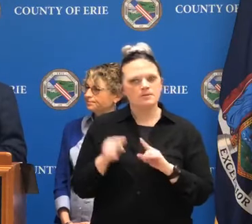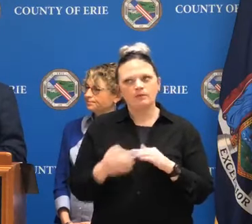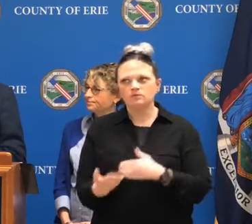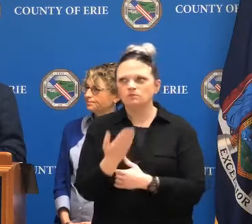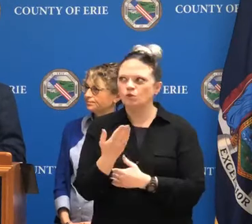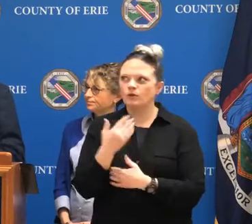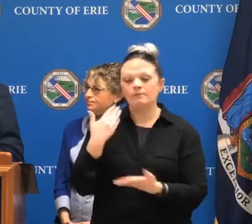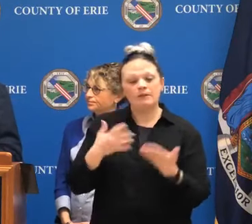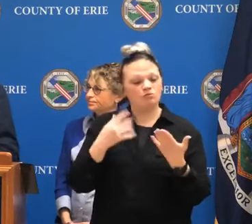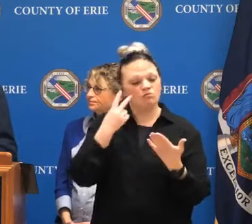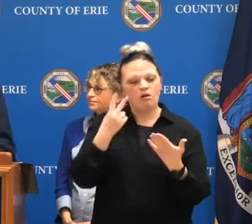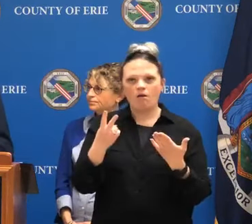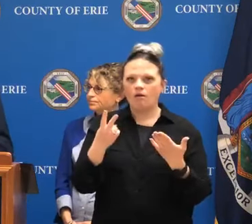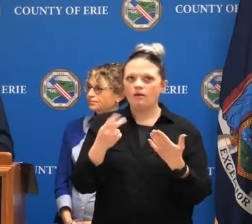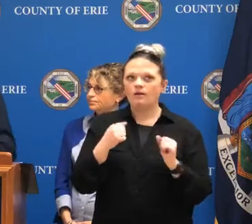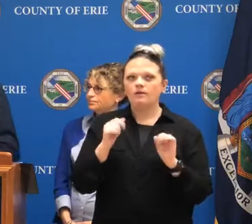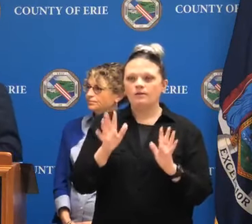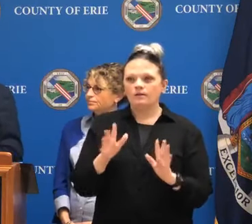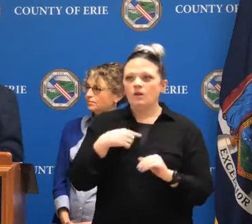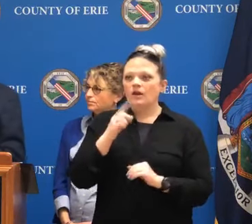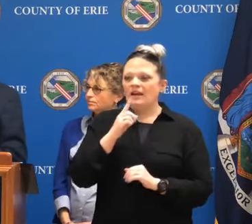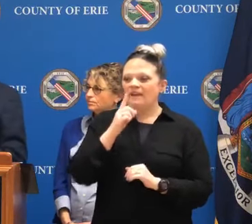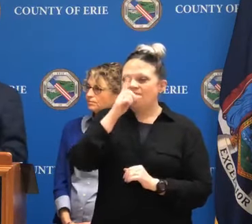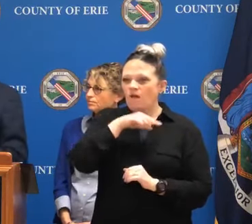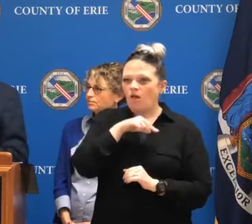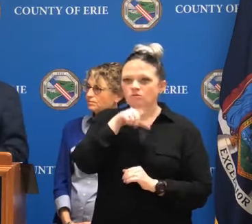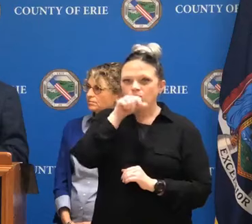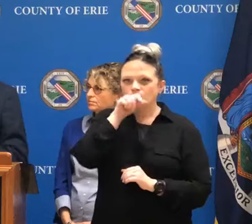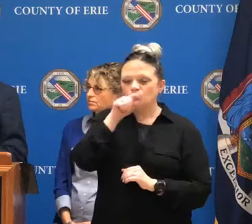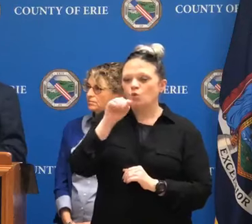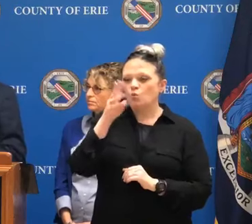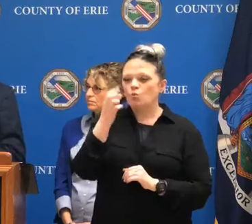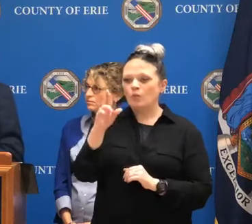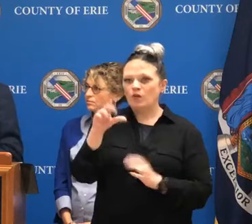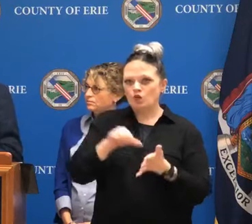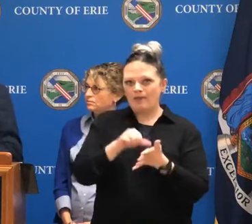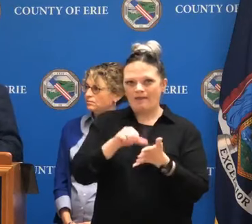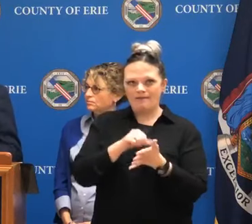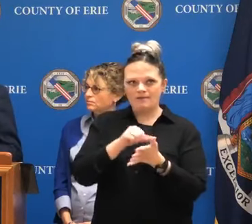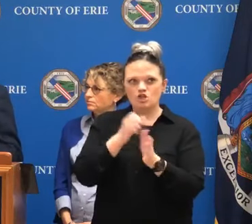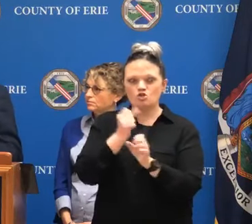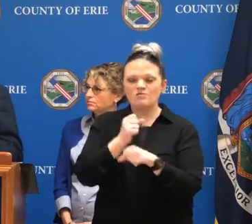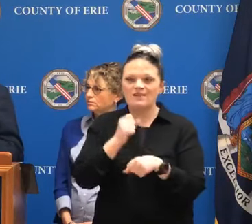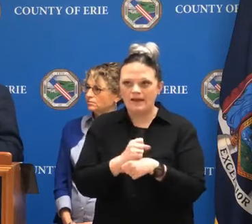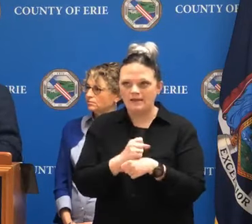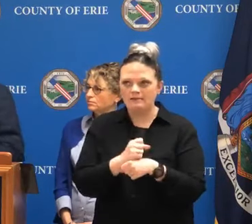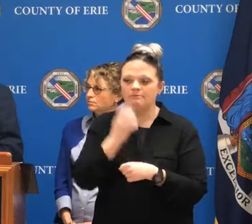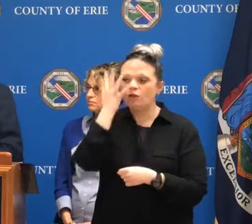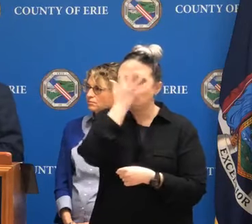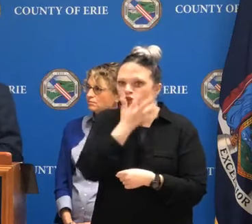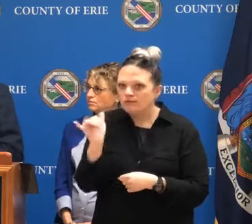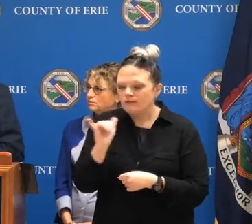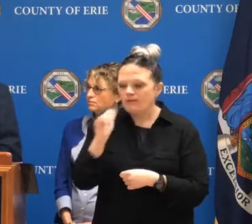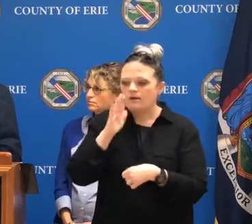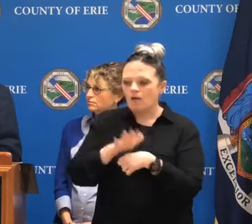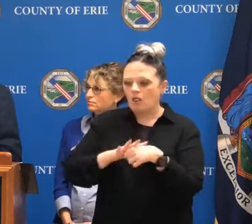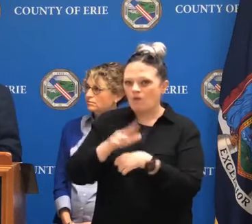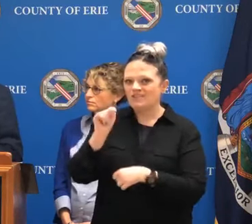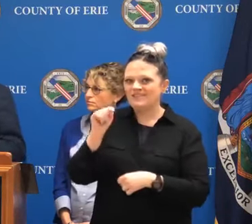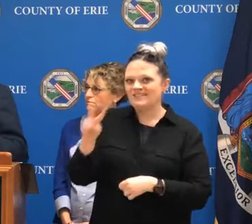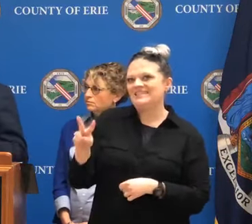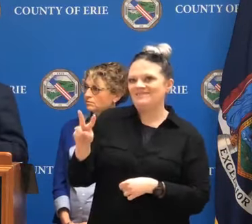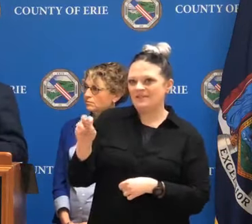you may have seen, there was a false Twitter page that was created that looked like one of the local television